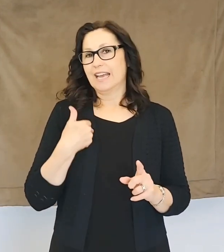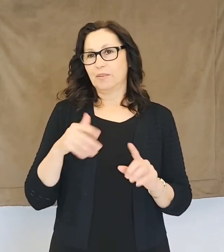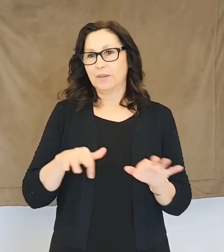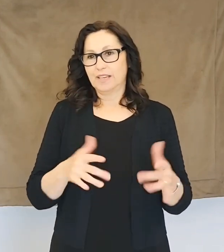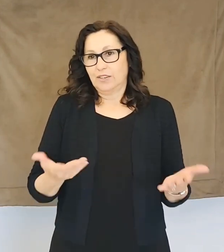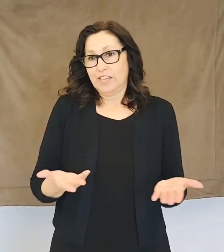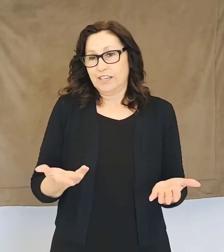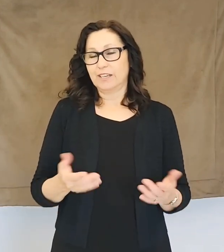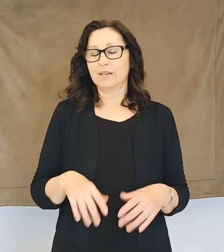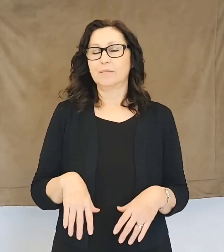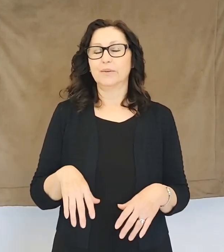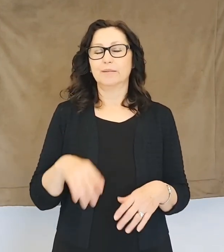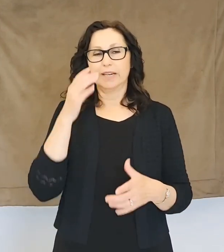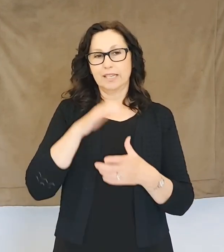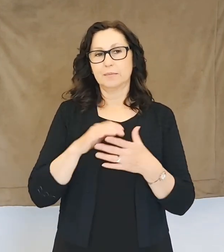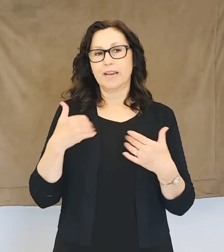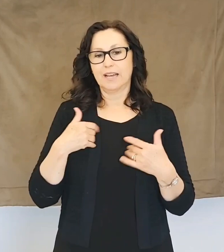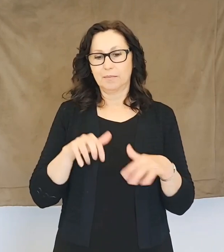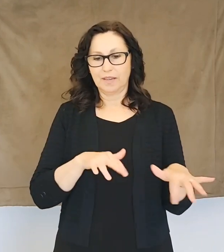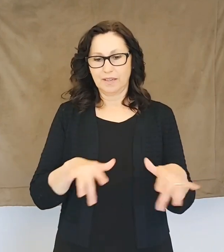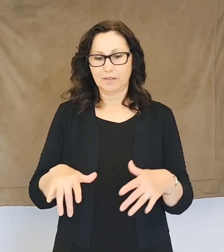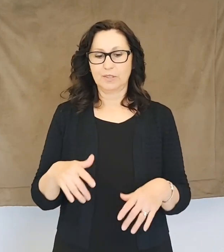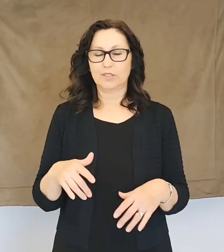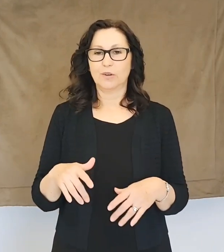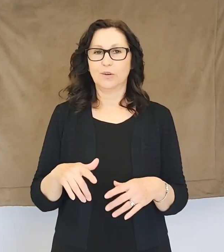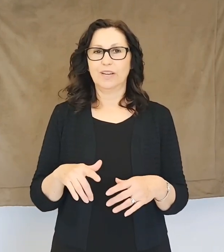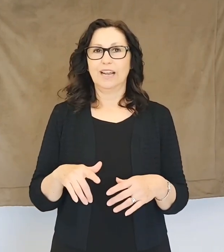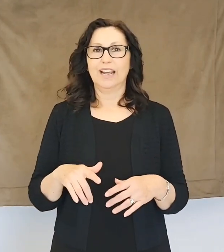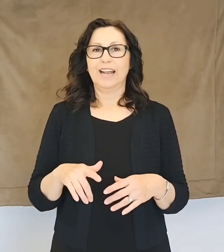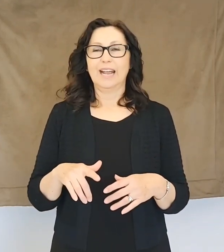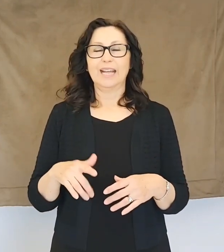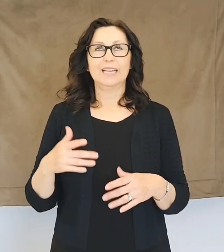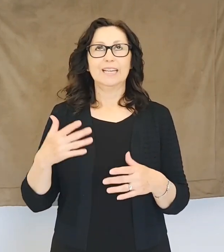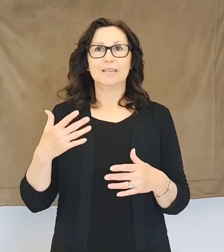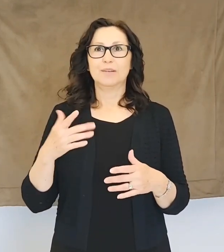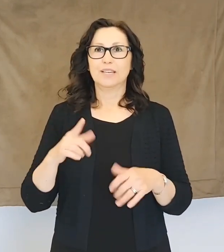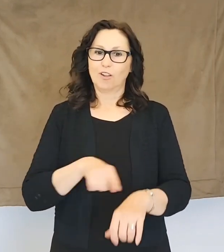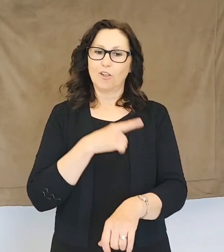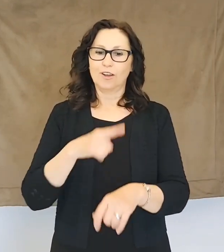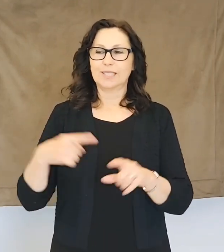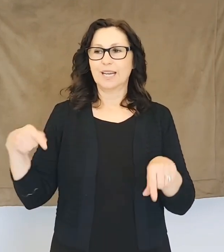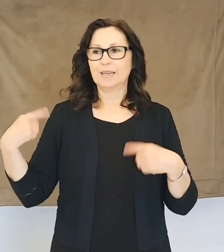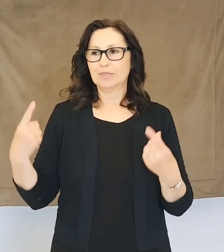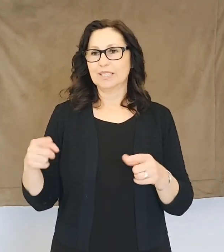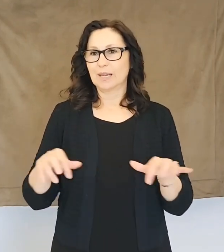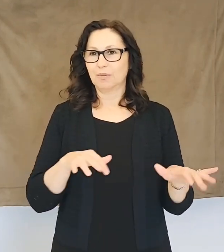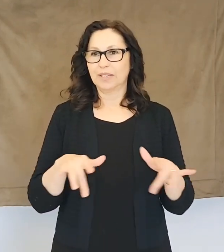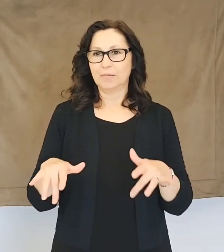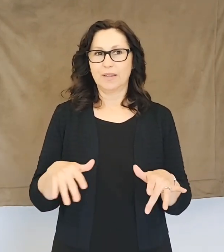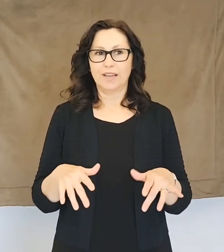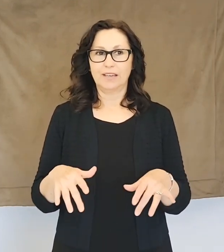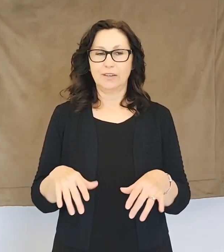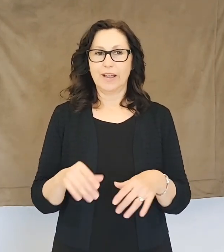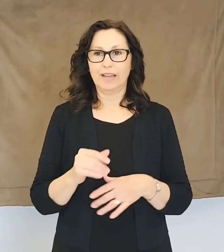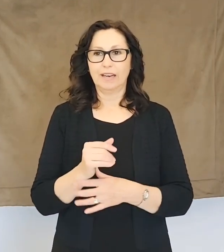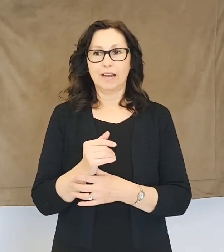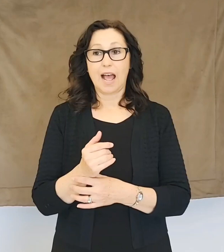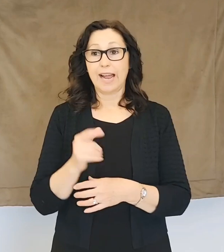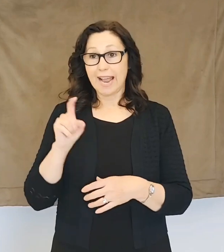have a piano here, but my husband had a piano. So it had been a long time since I played the piano, and I had